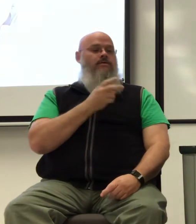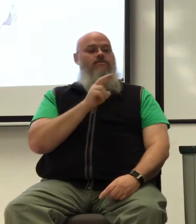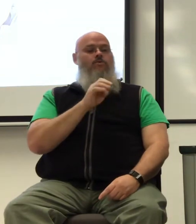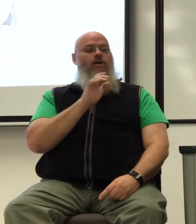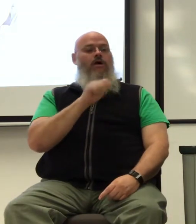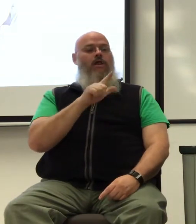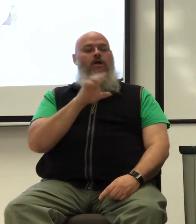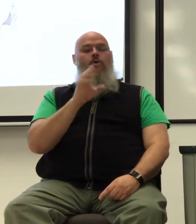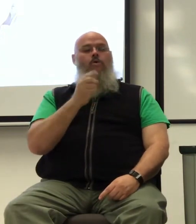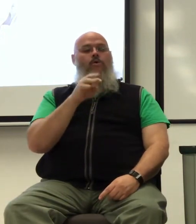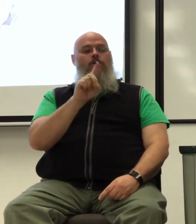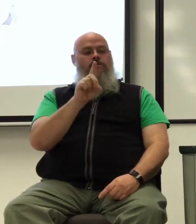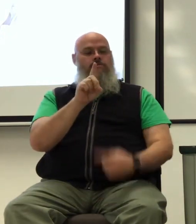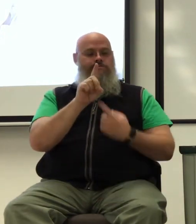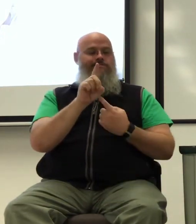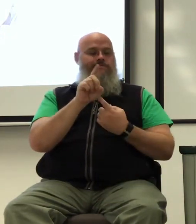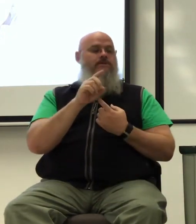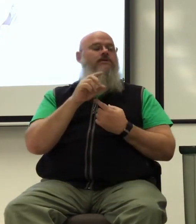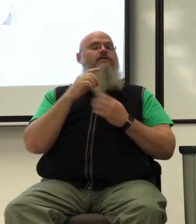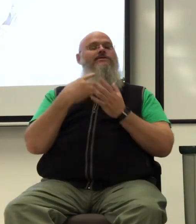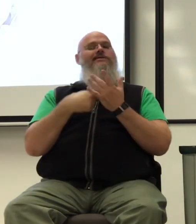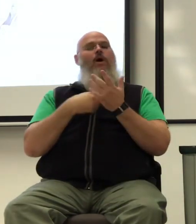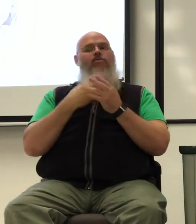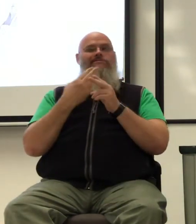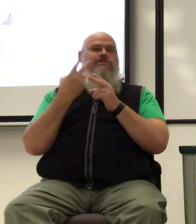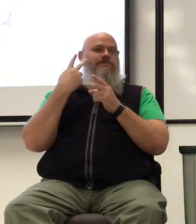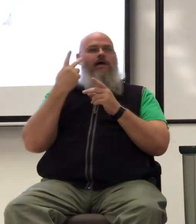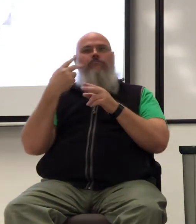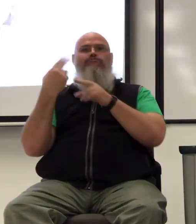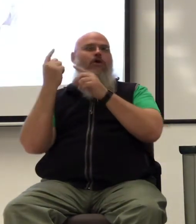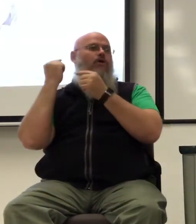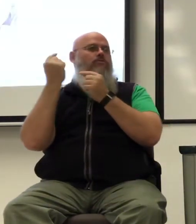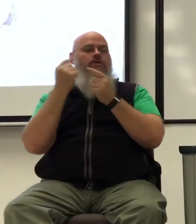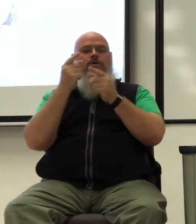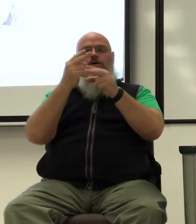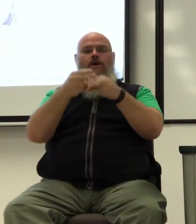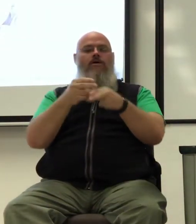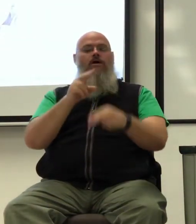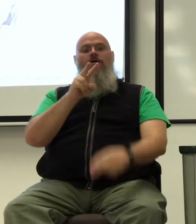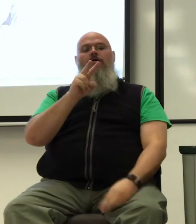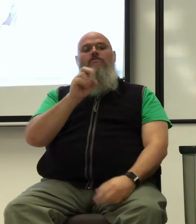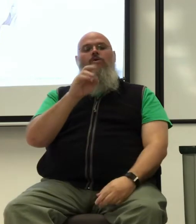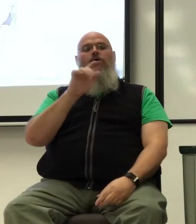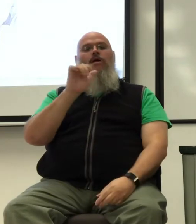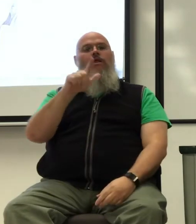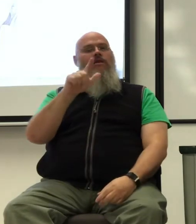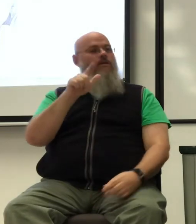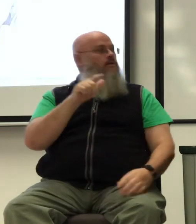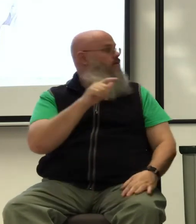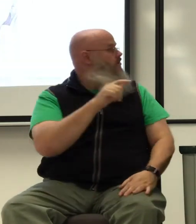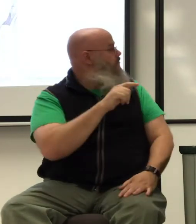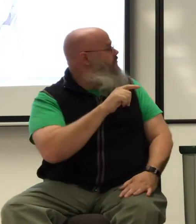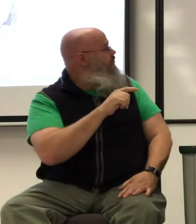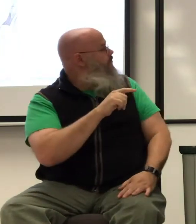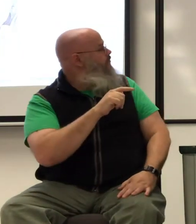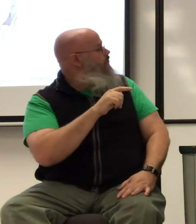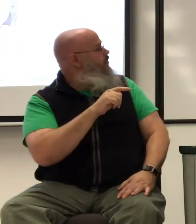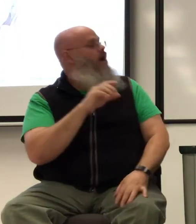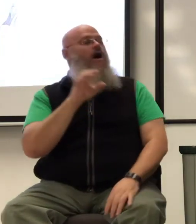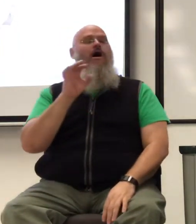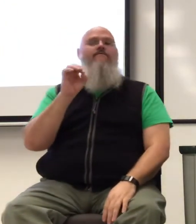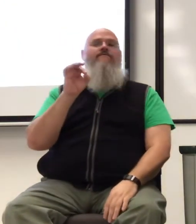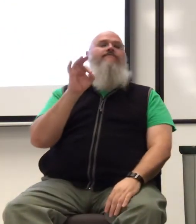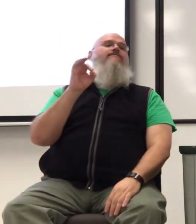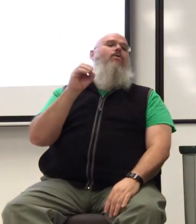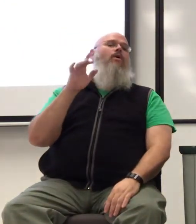vocal cord. Sometimes I see them called vocal fold. All these things. Vocal